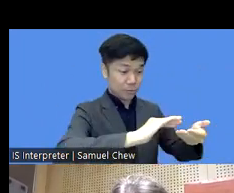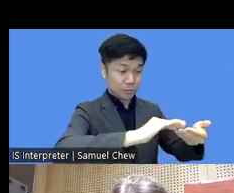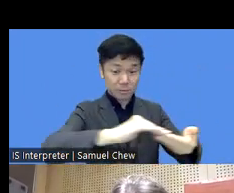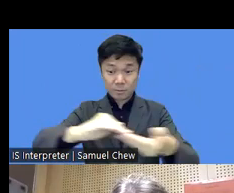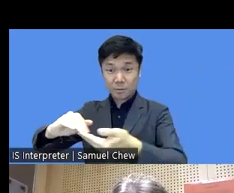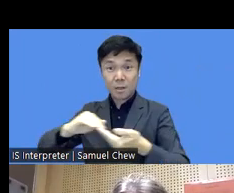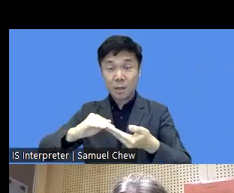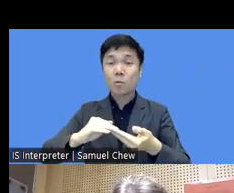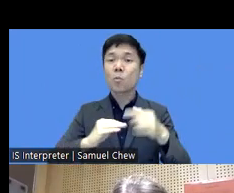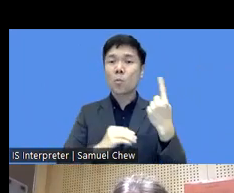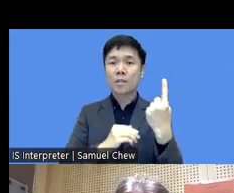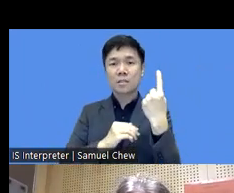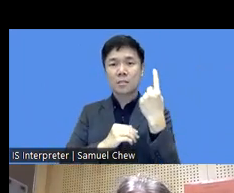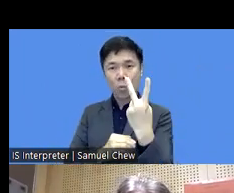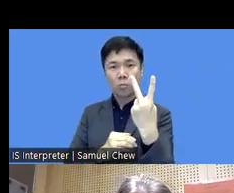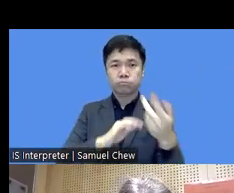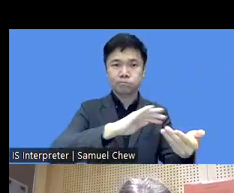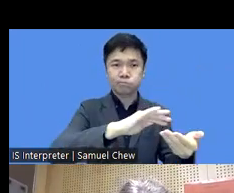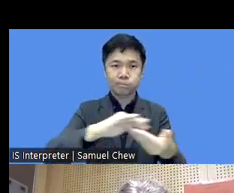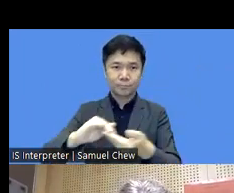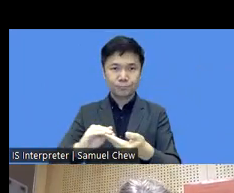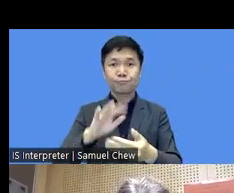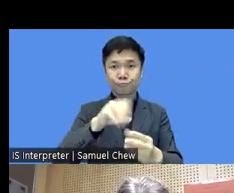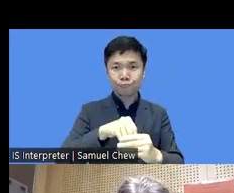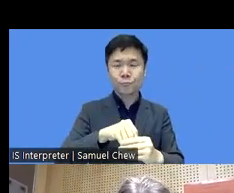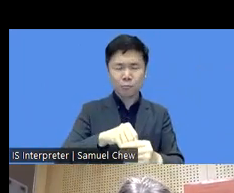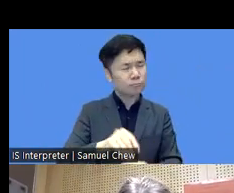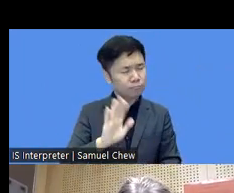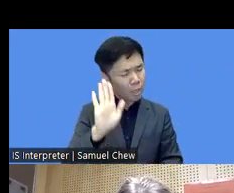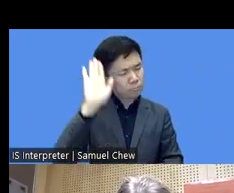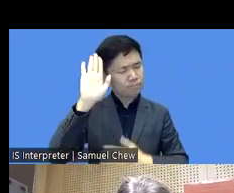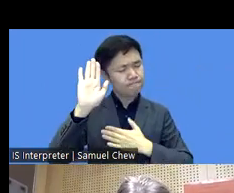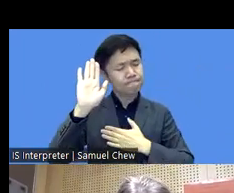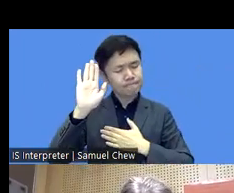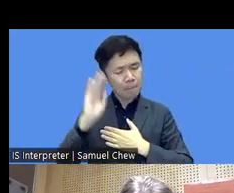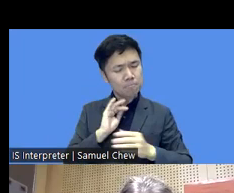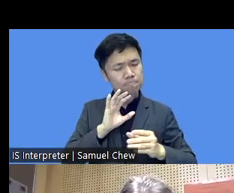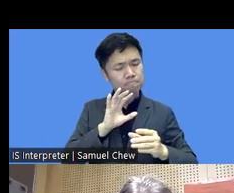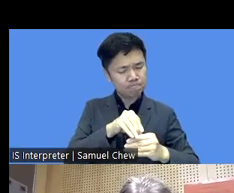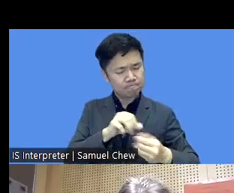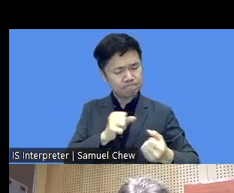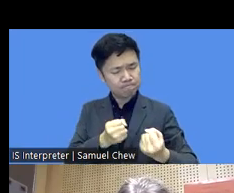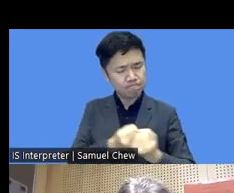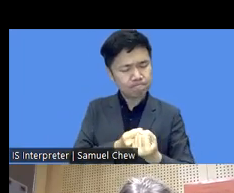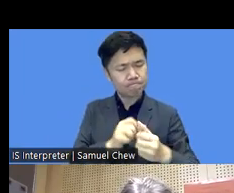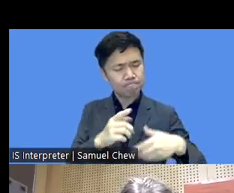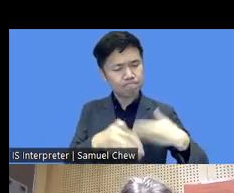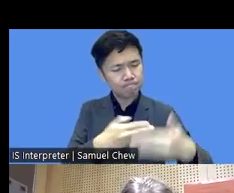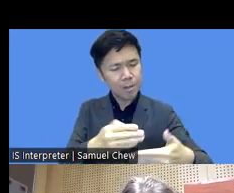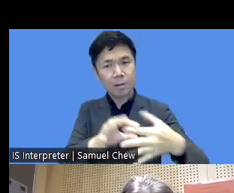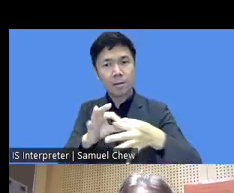Refugee Forum. So that's also quite important to highlight. But then when it comes about the lessons learned, is